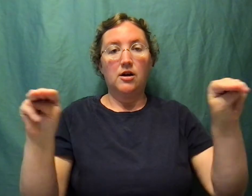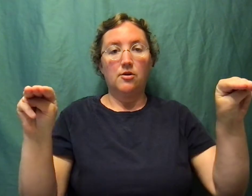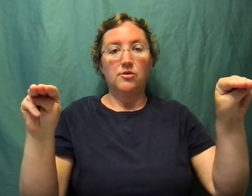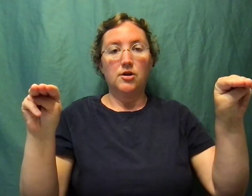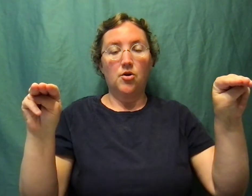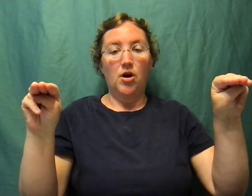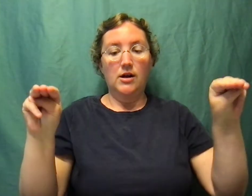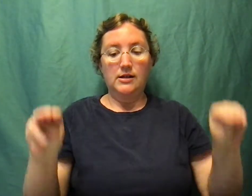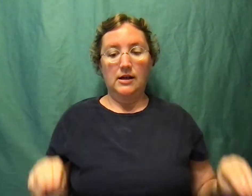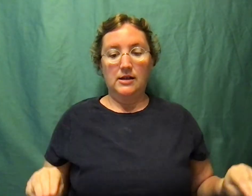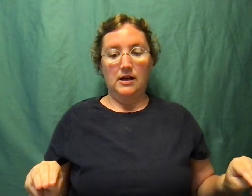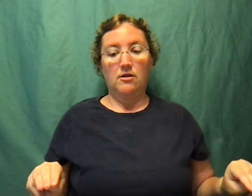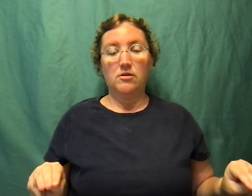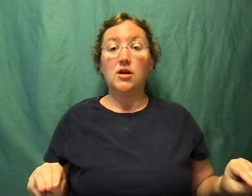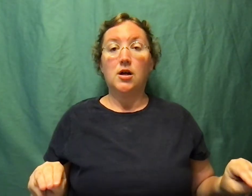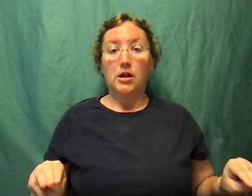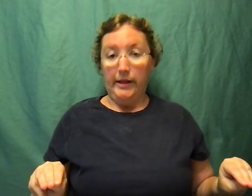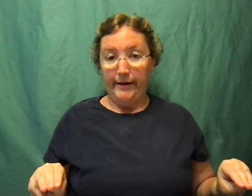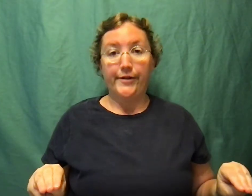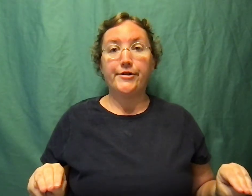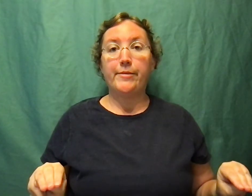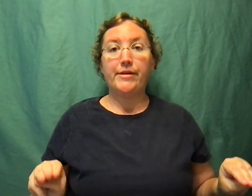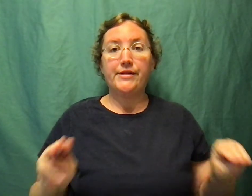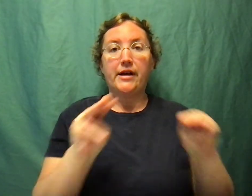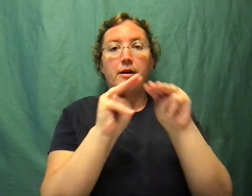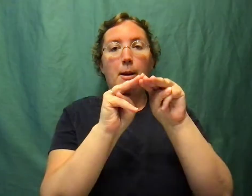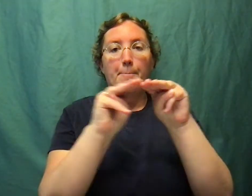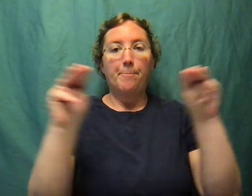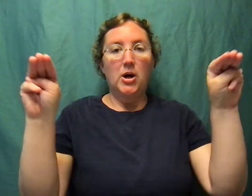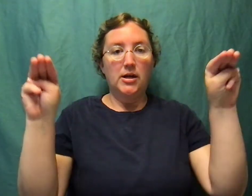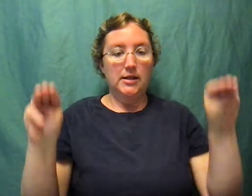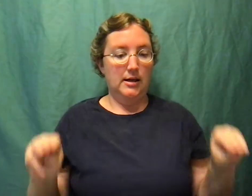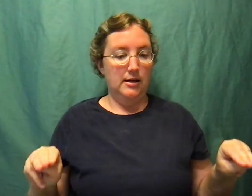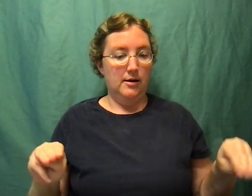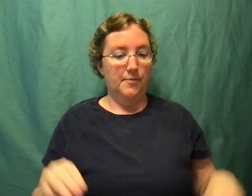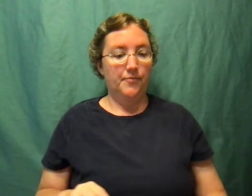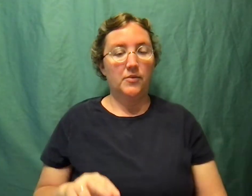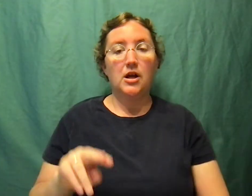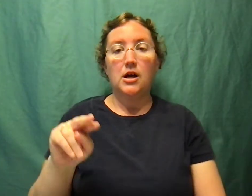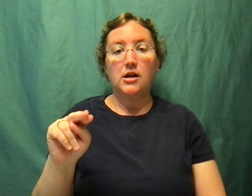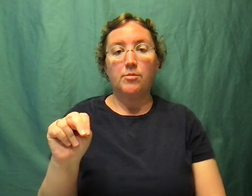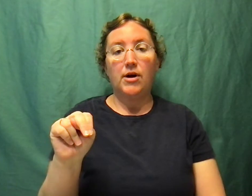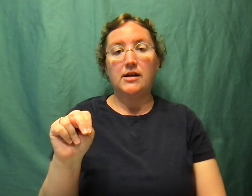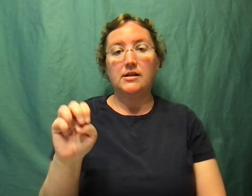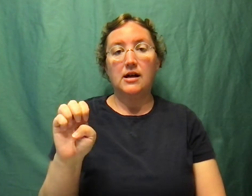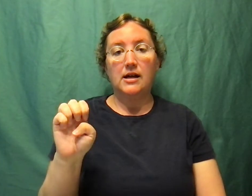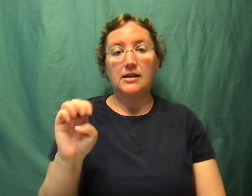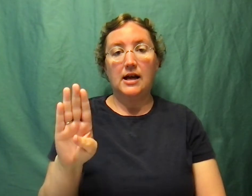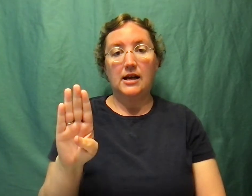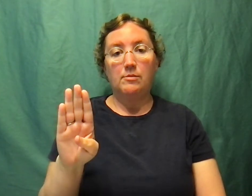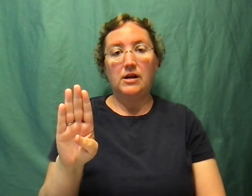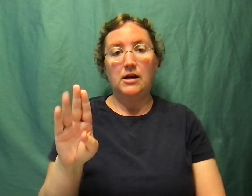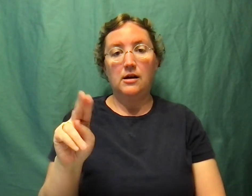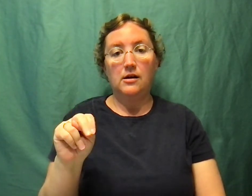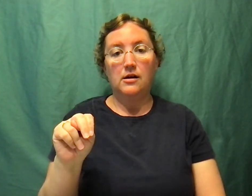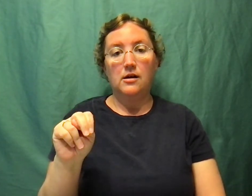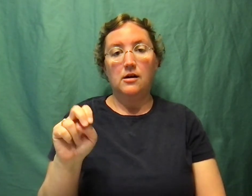goes across and down like the shape of the state. Montana. Nebraska is N-E-B. You